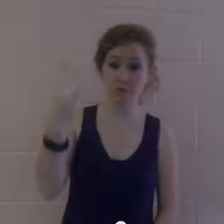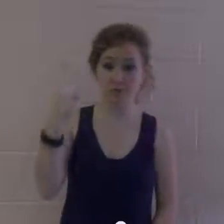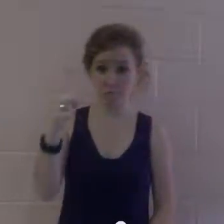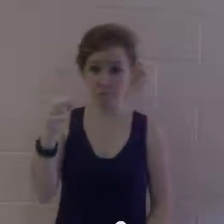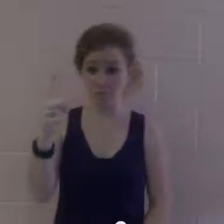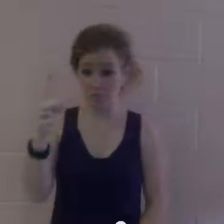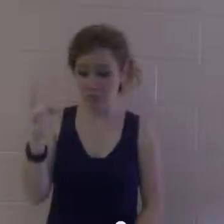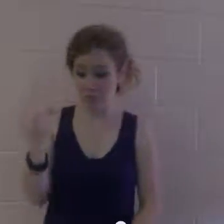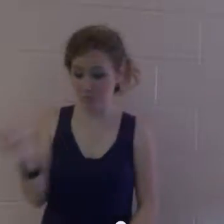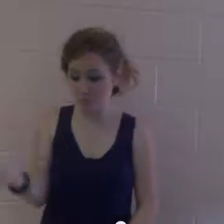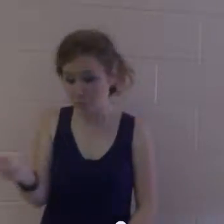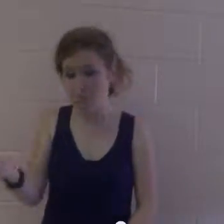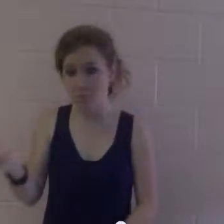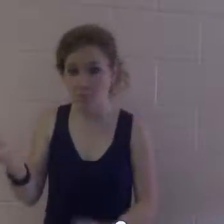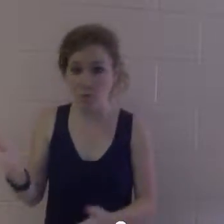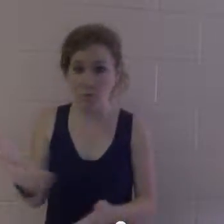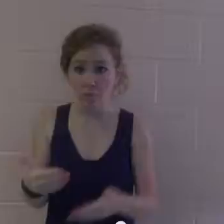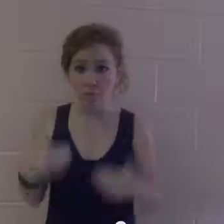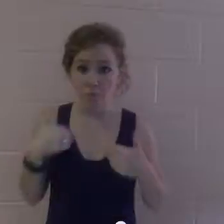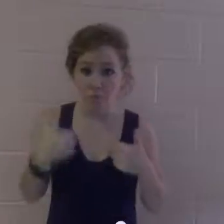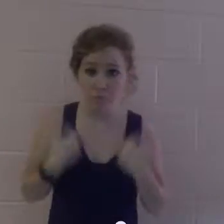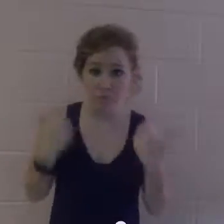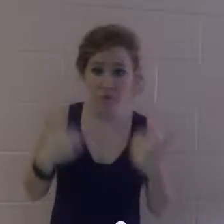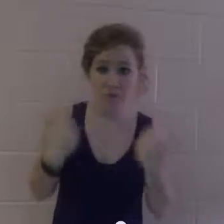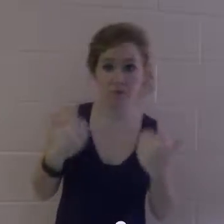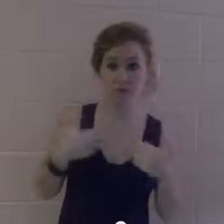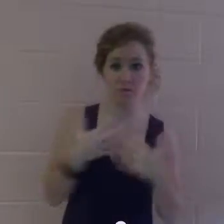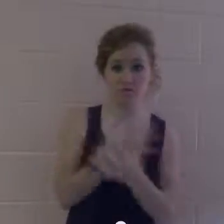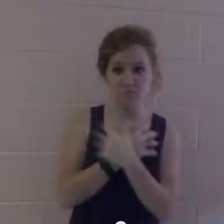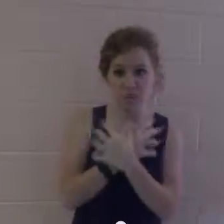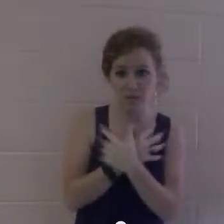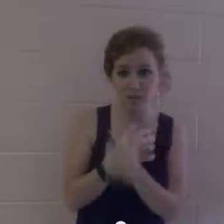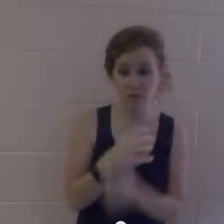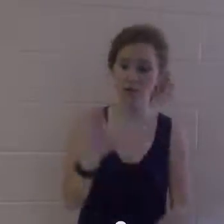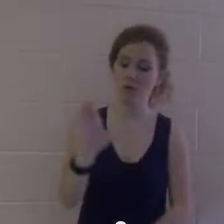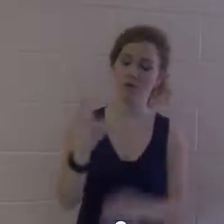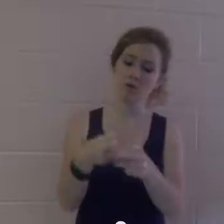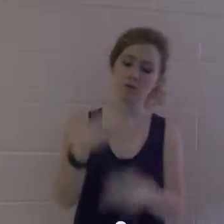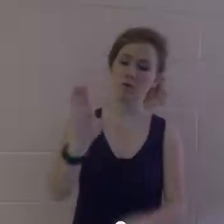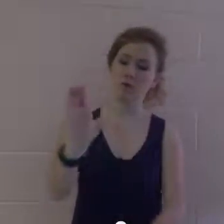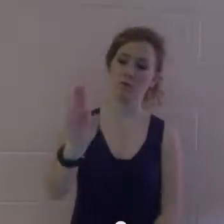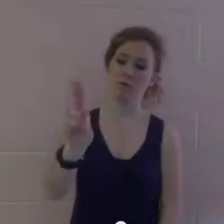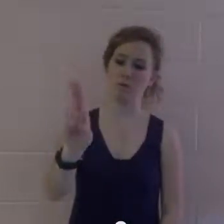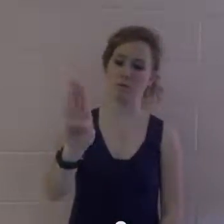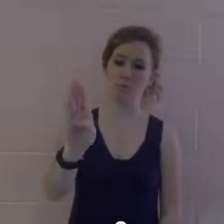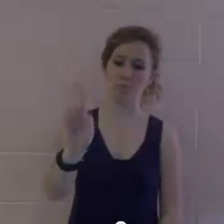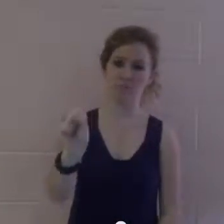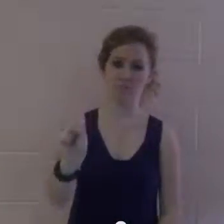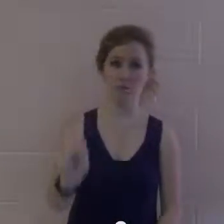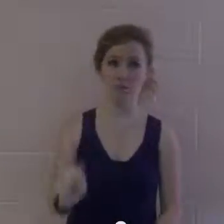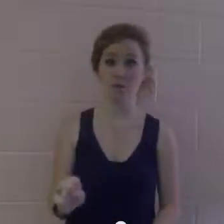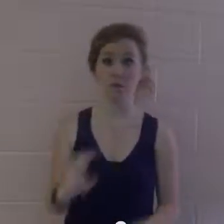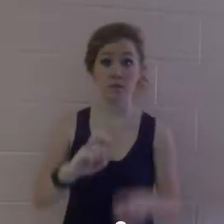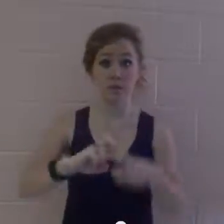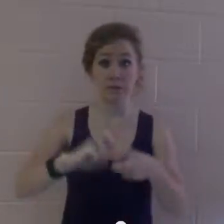And needs to still make milk for her young bear's cubs.